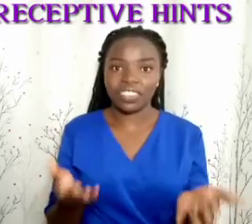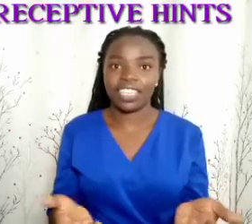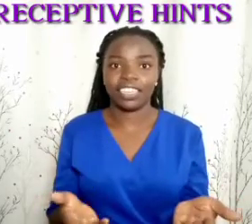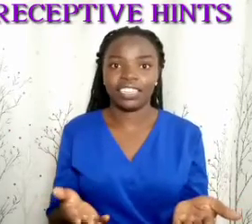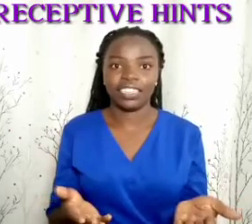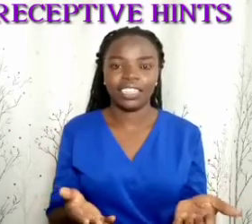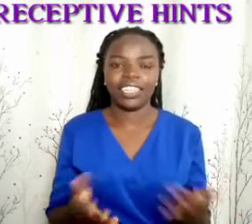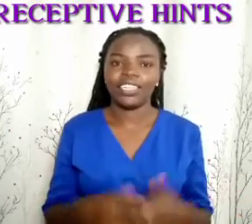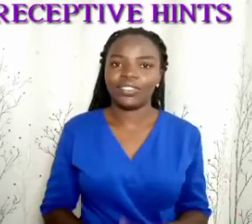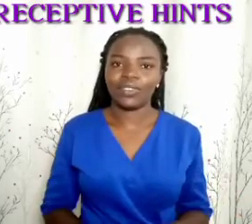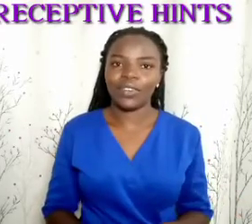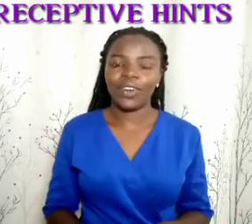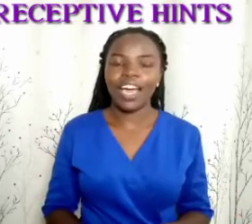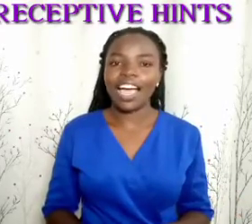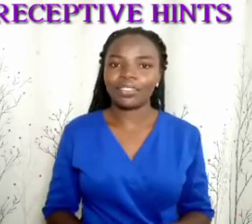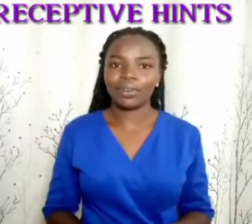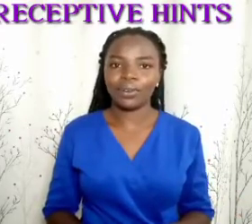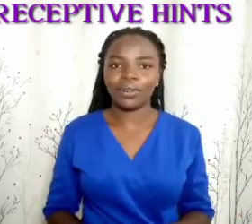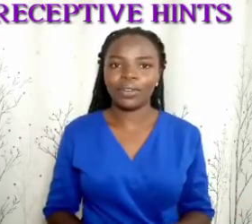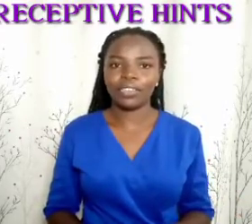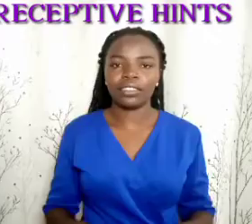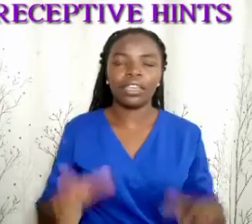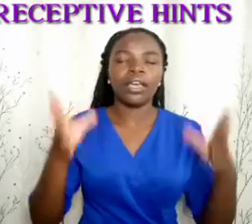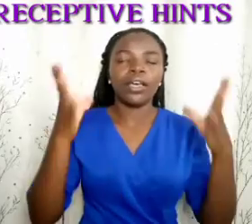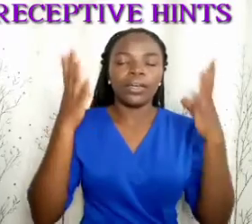signing. So, as always,